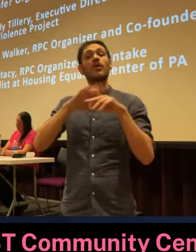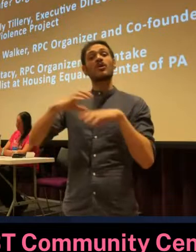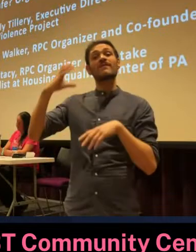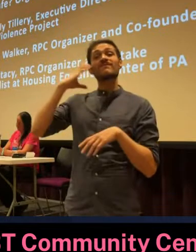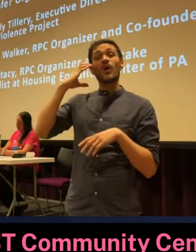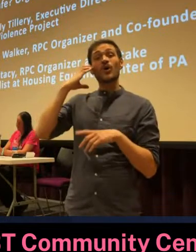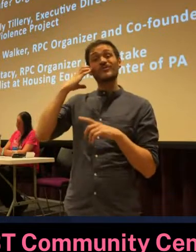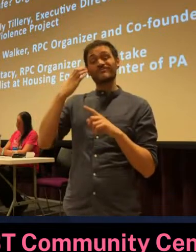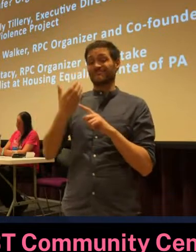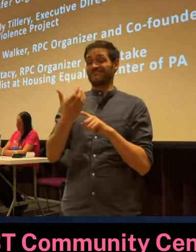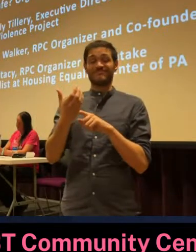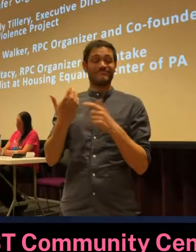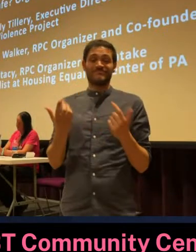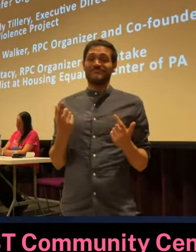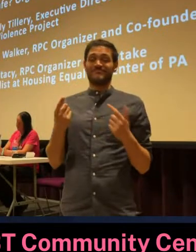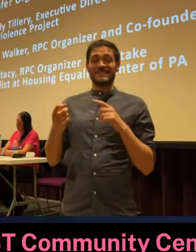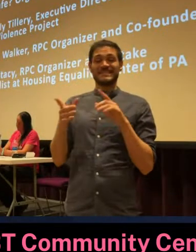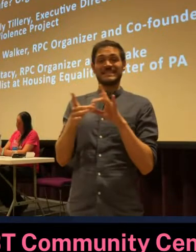shelter.